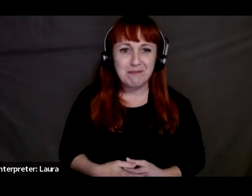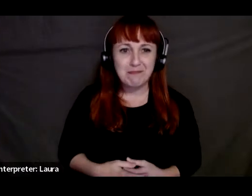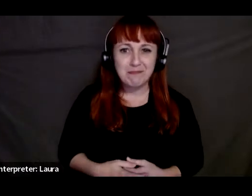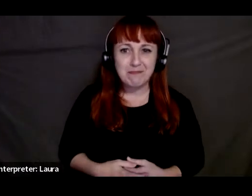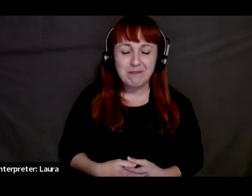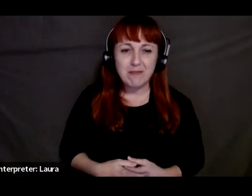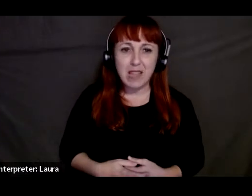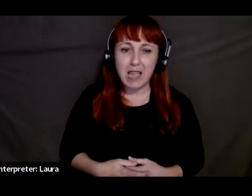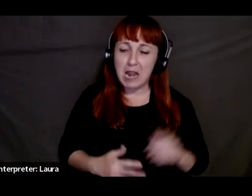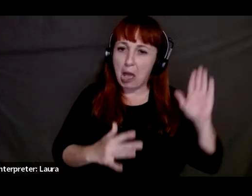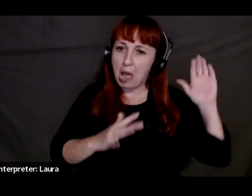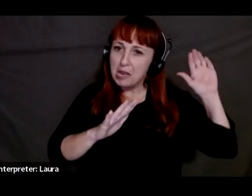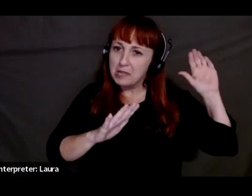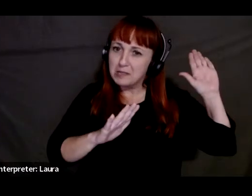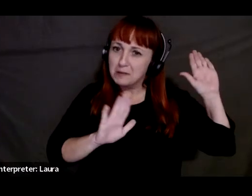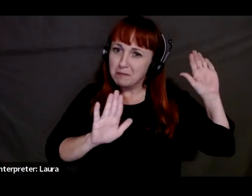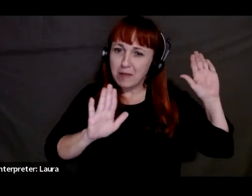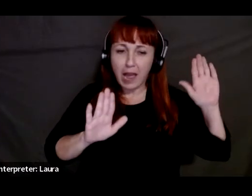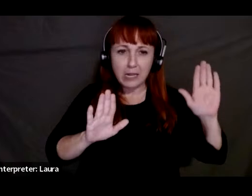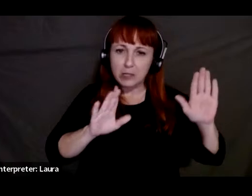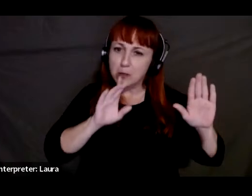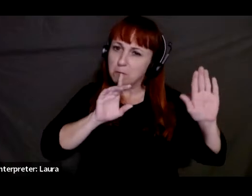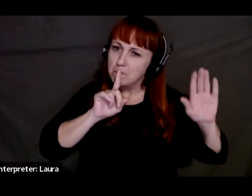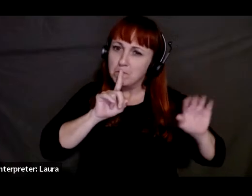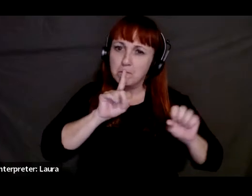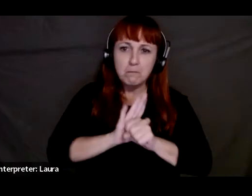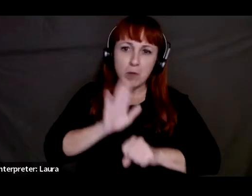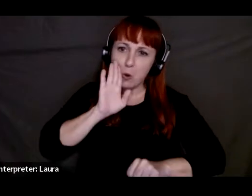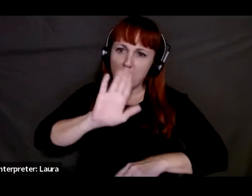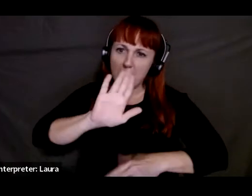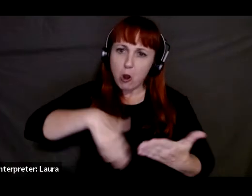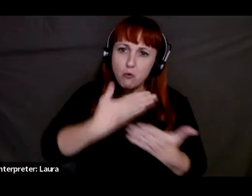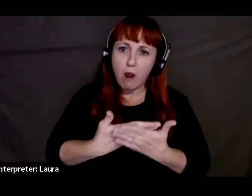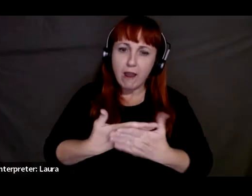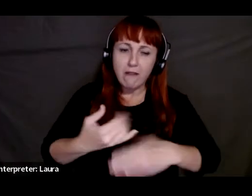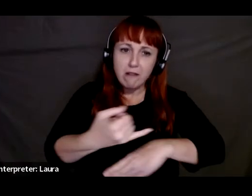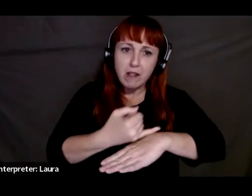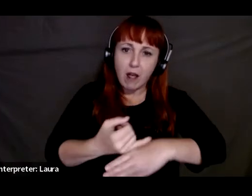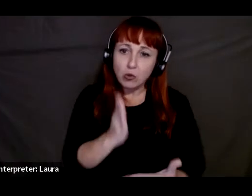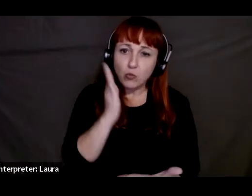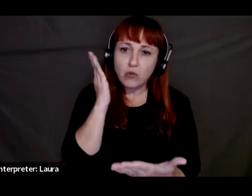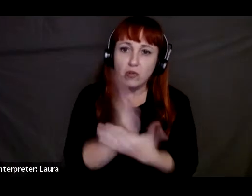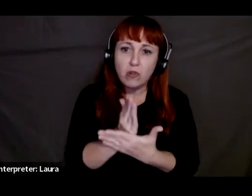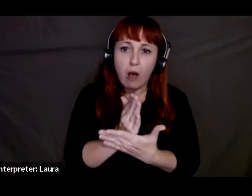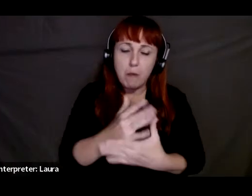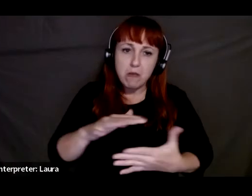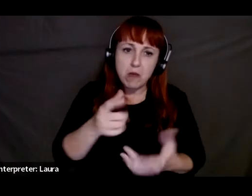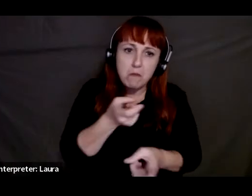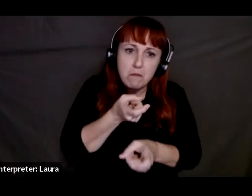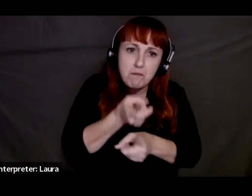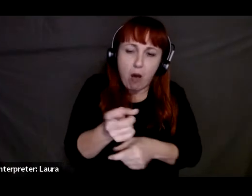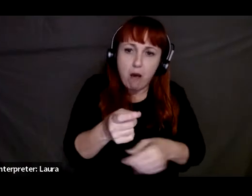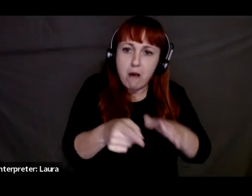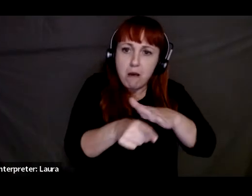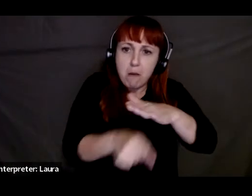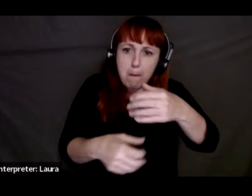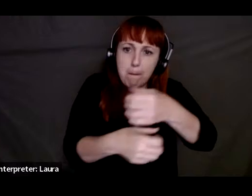And I swore that I was going on that island to stop the bombing. And we